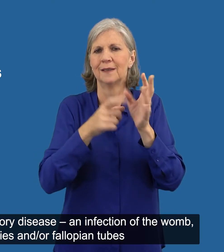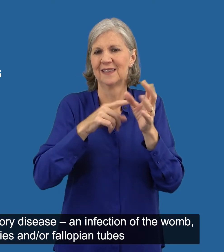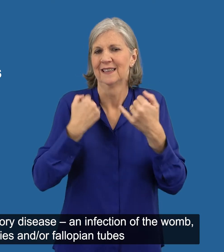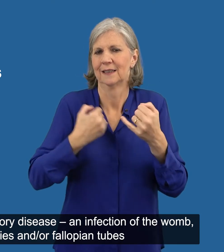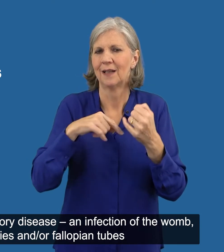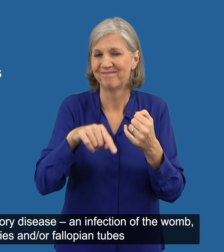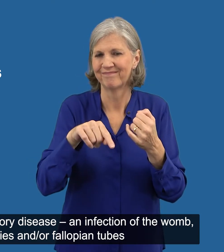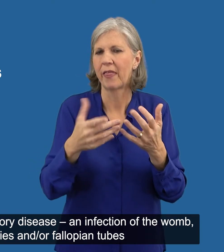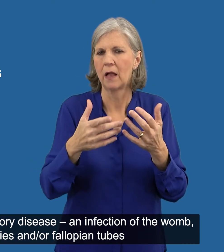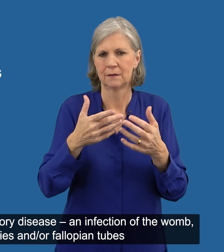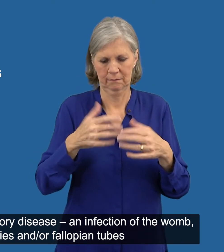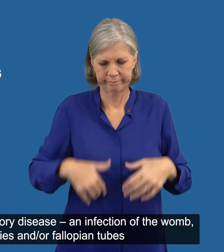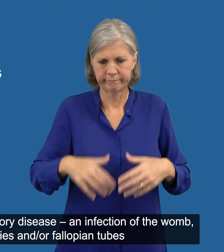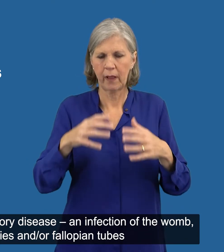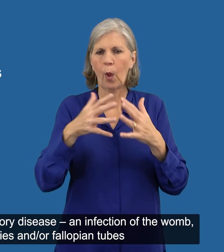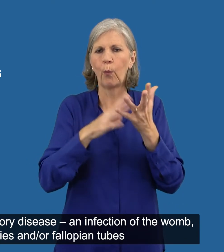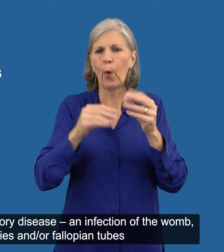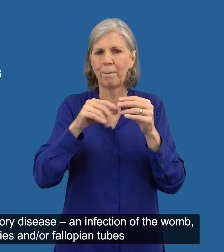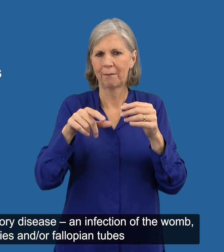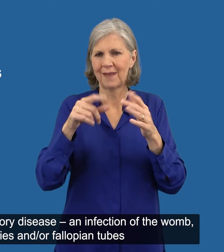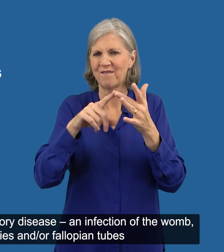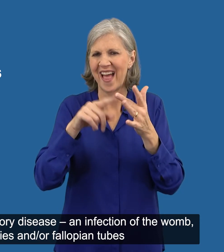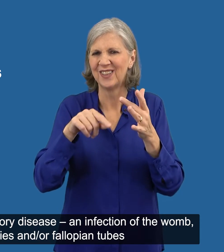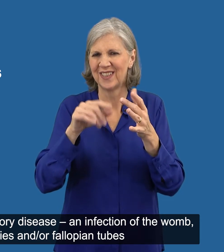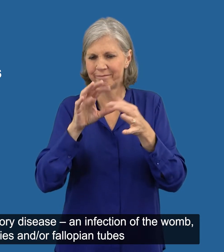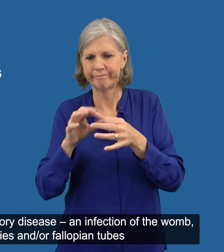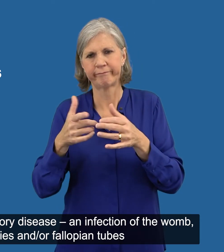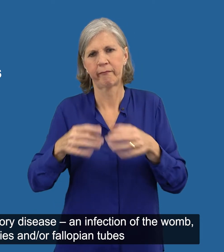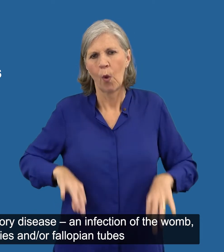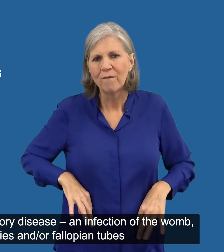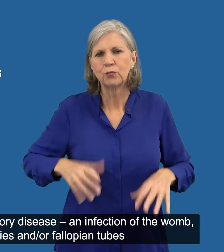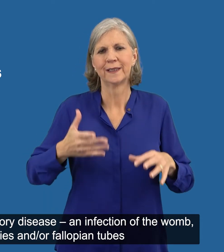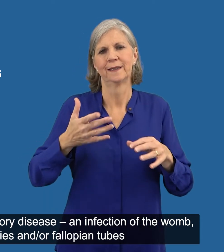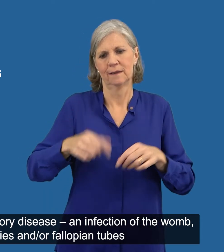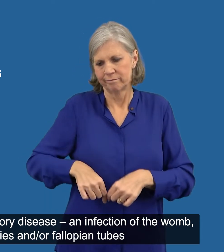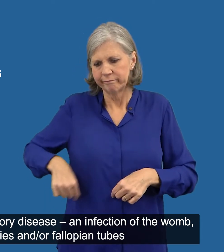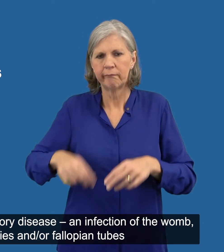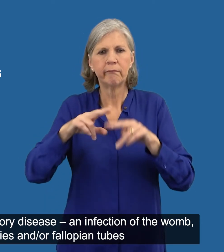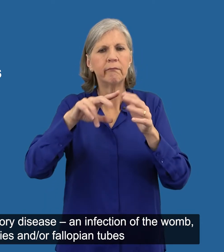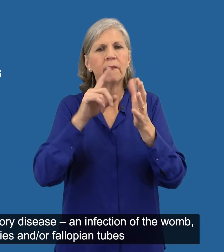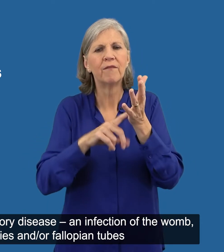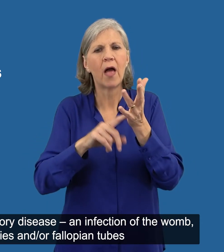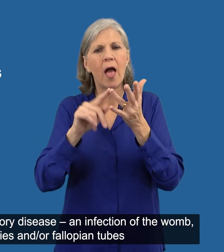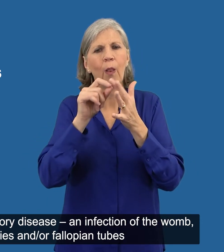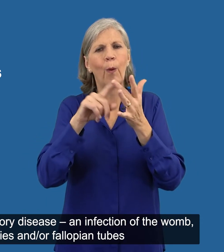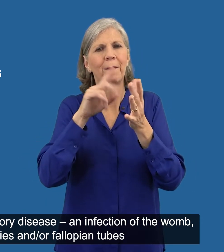Pelvic inflammatory disease, an infection of the womb, ovaries and/or fallopian tubes.